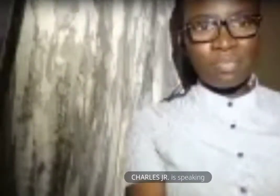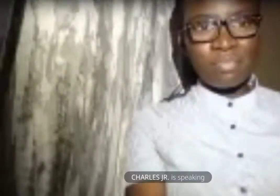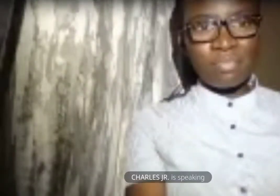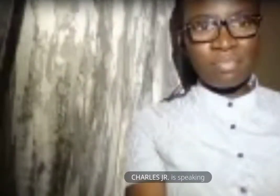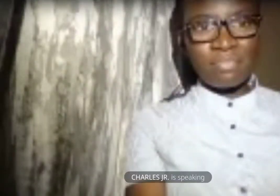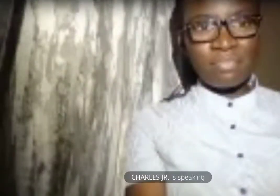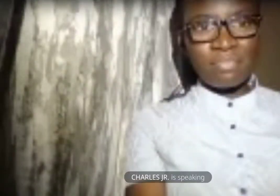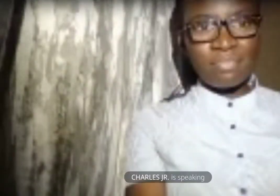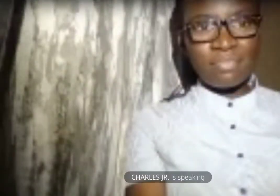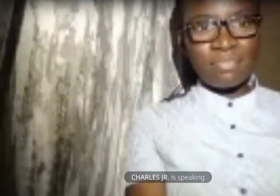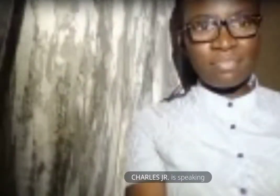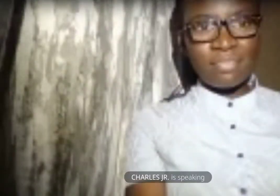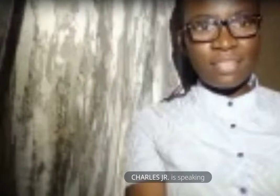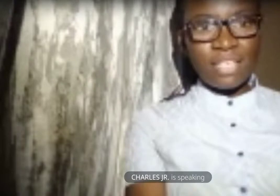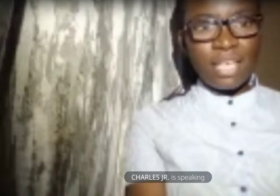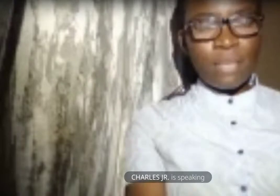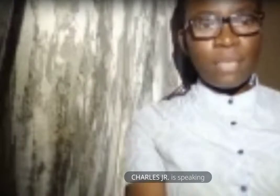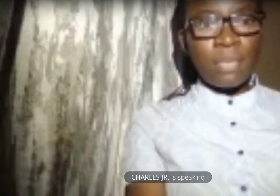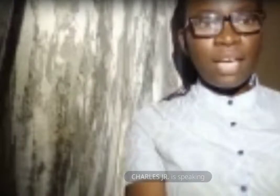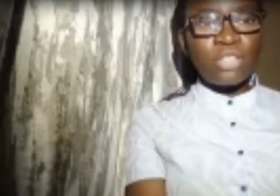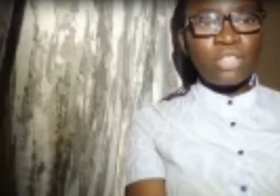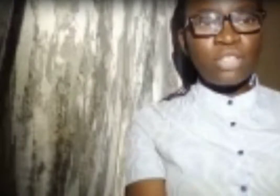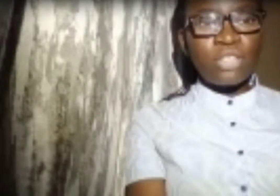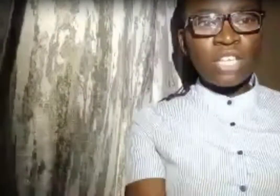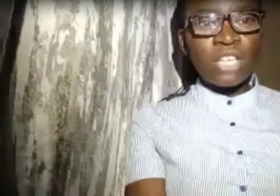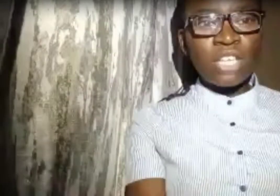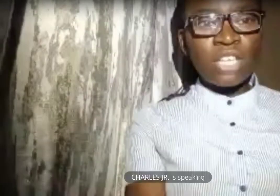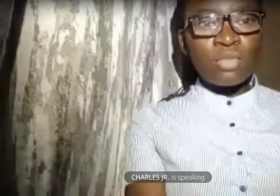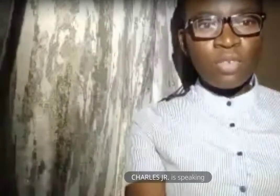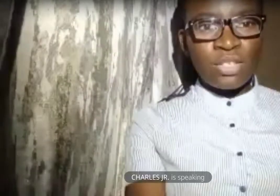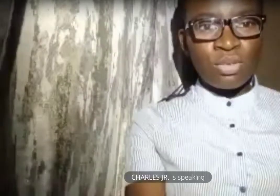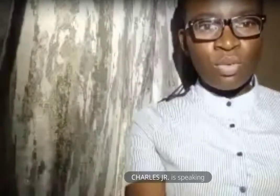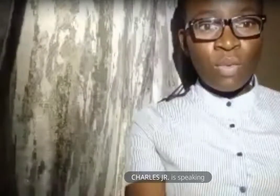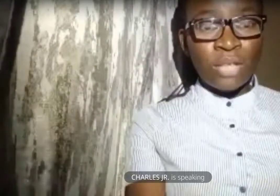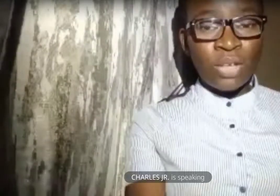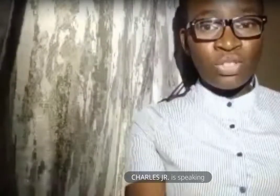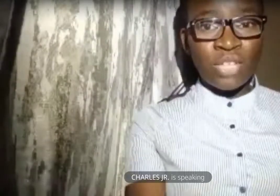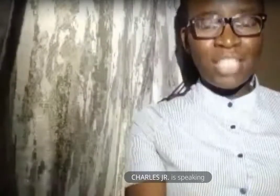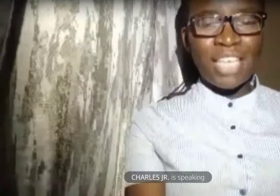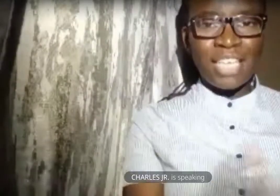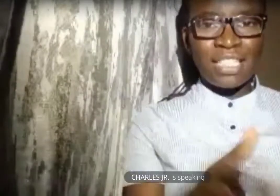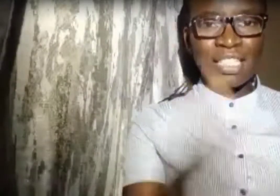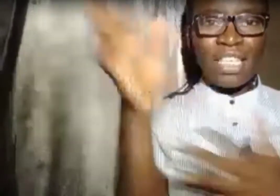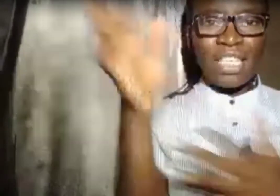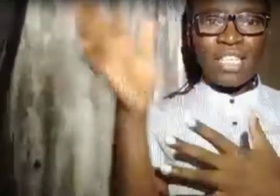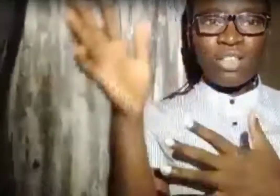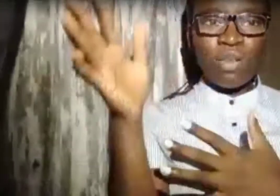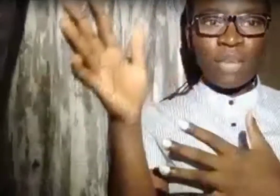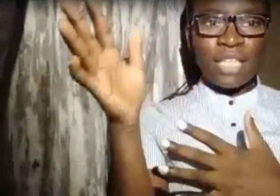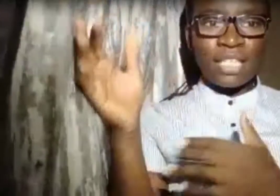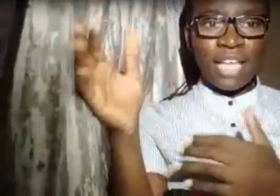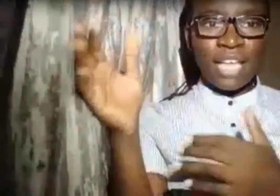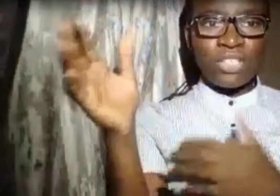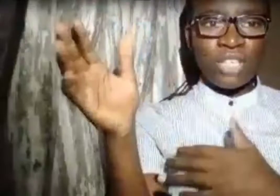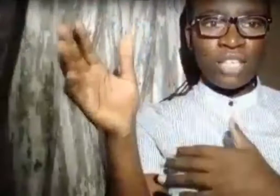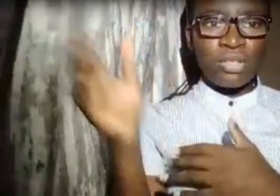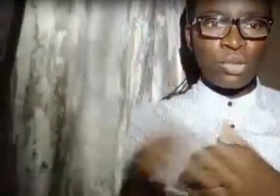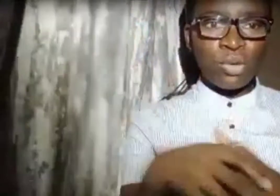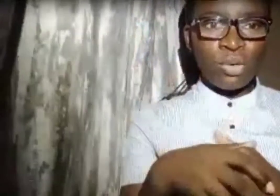Maybe I'll just move over to 100 and numbers in that chain to know, for us to see how it